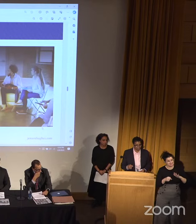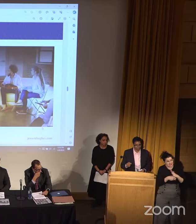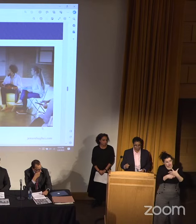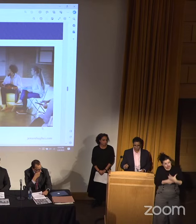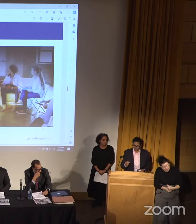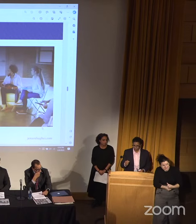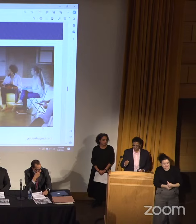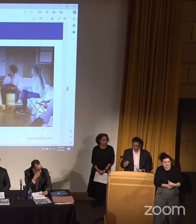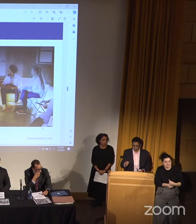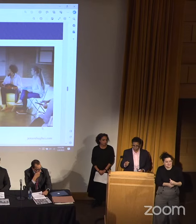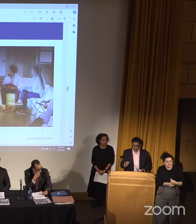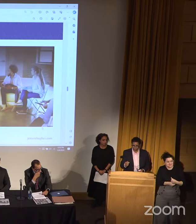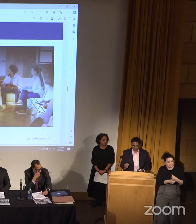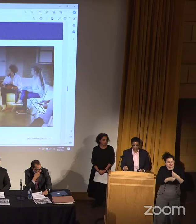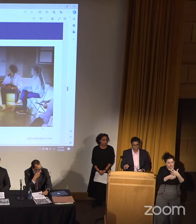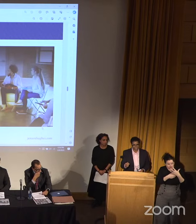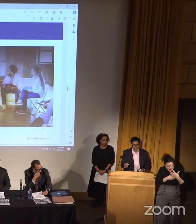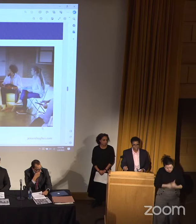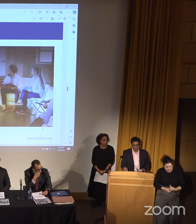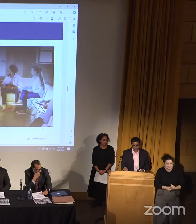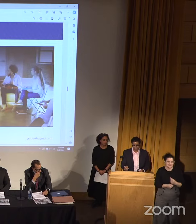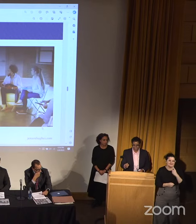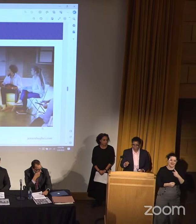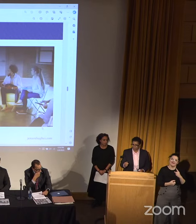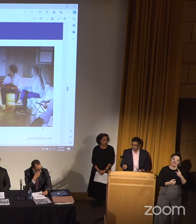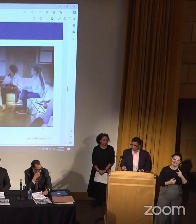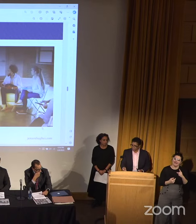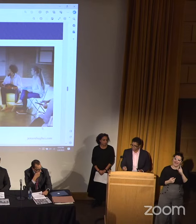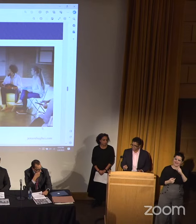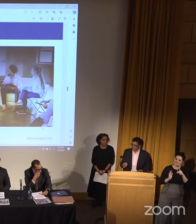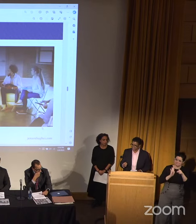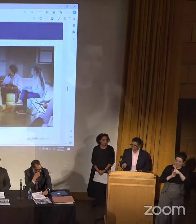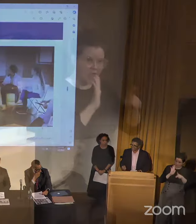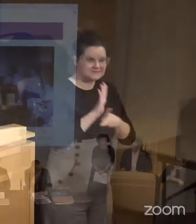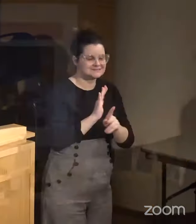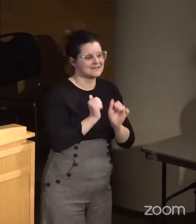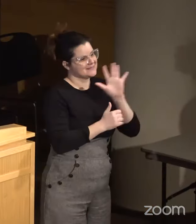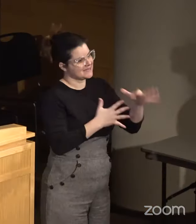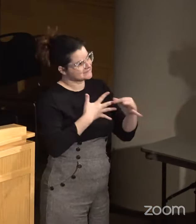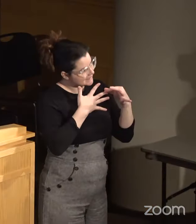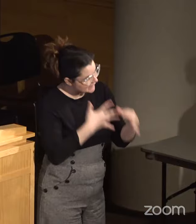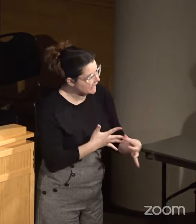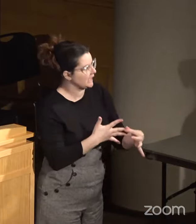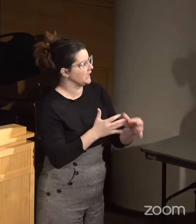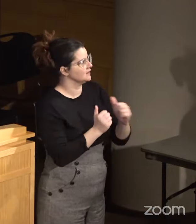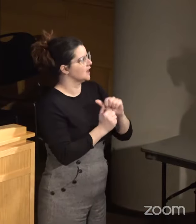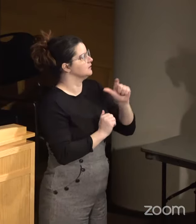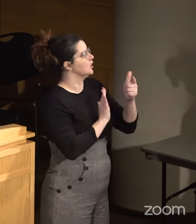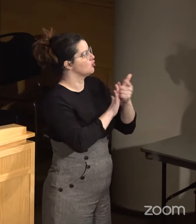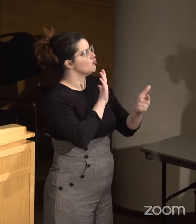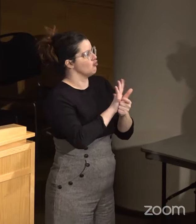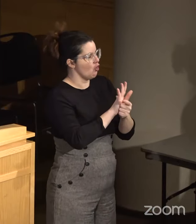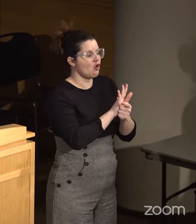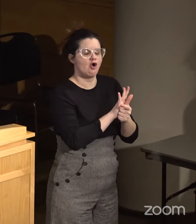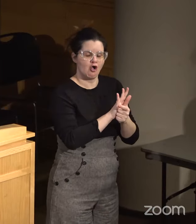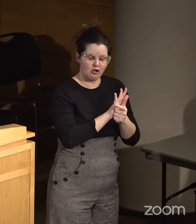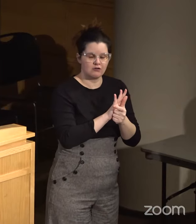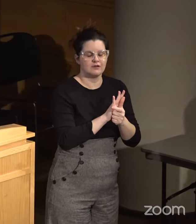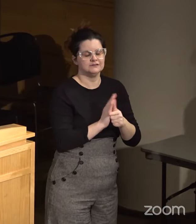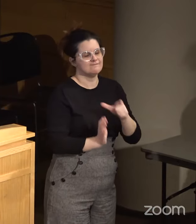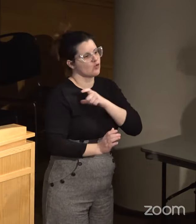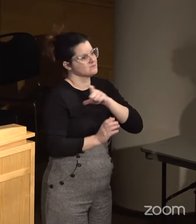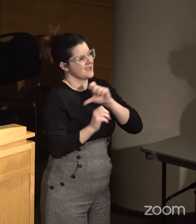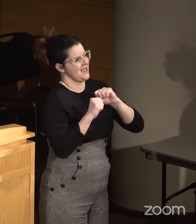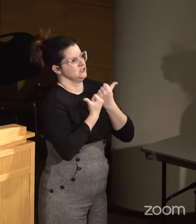and has confidence in the policy that is guiding that law enforcement agency.